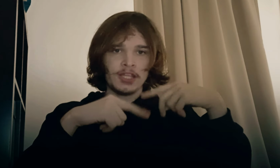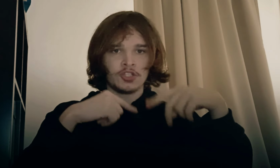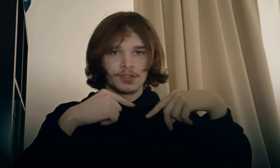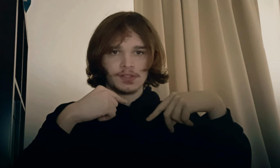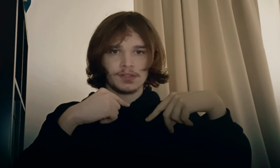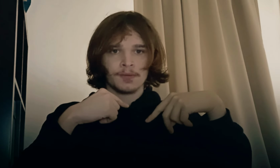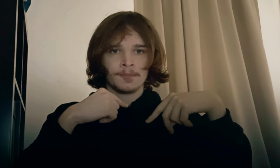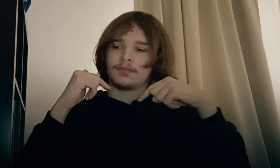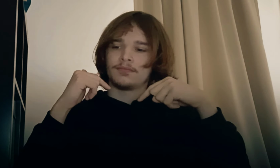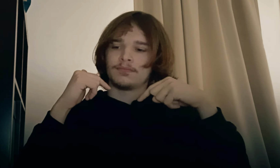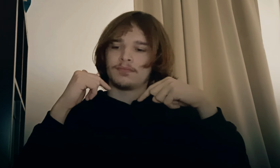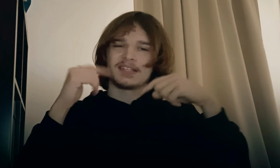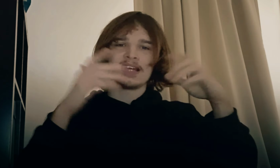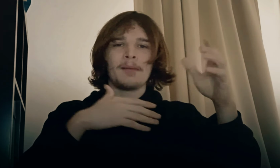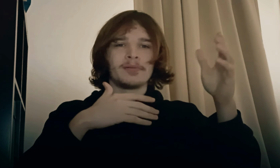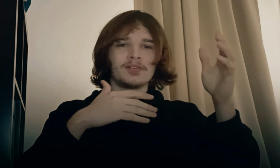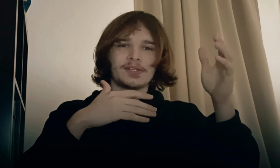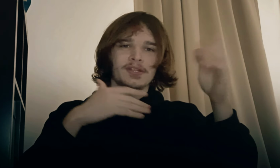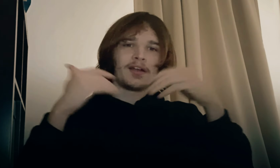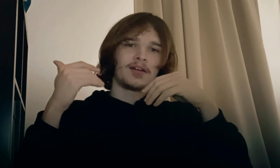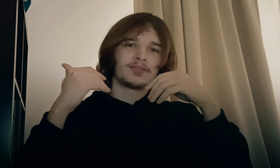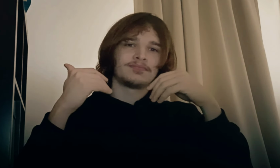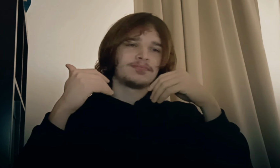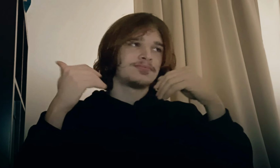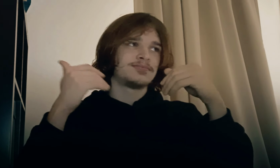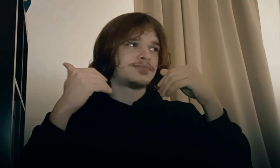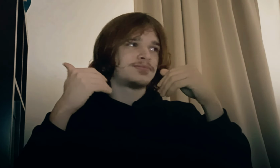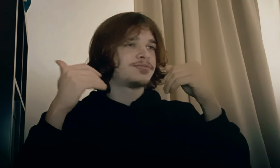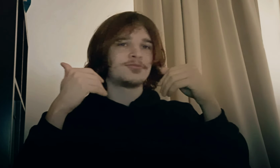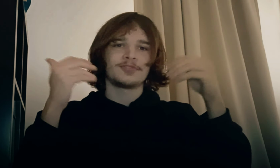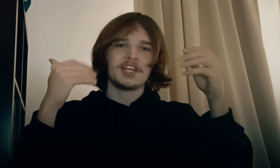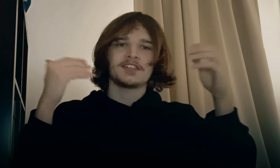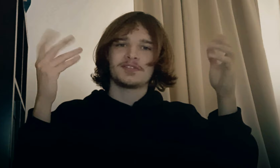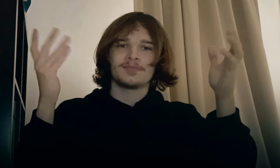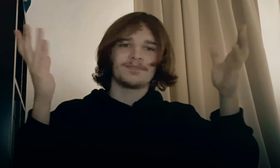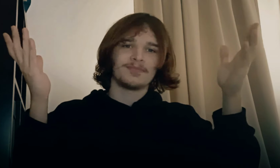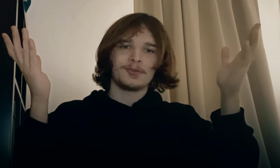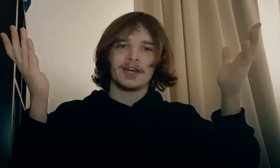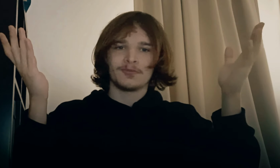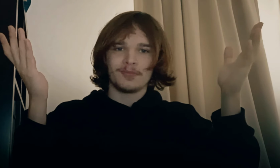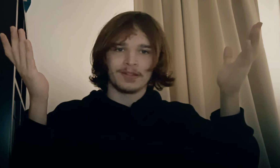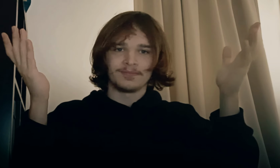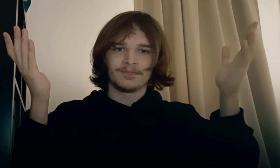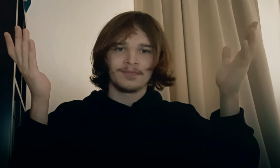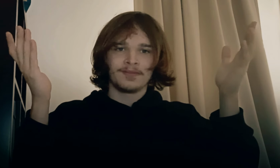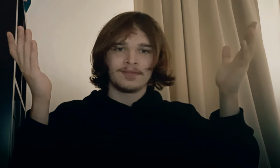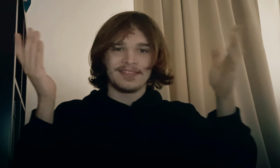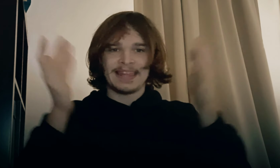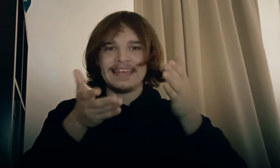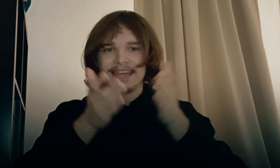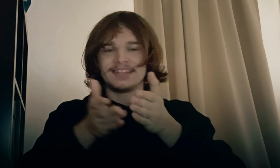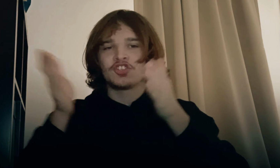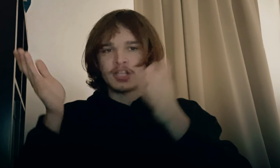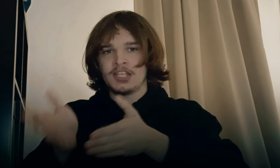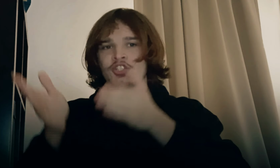changes. Examples are, just look at women. They can change